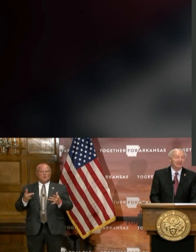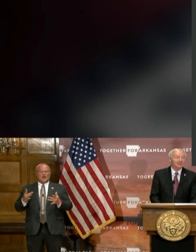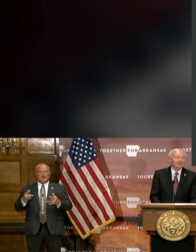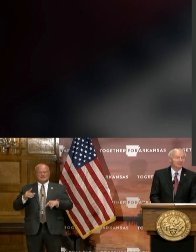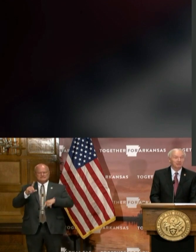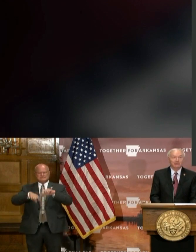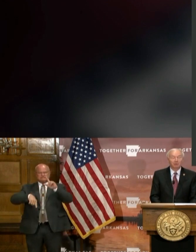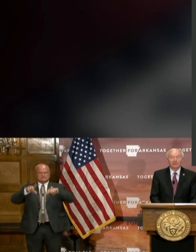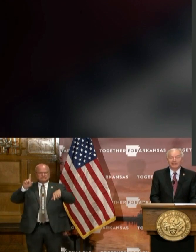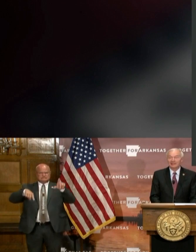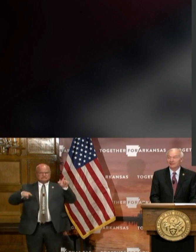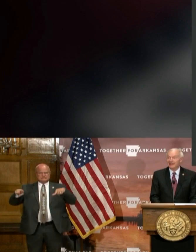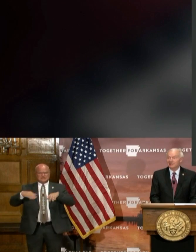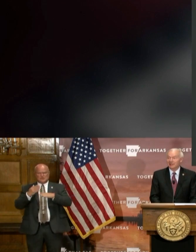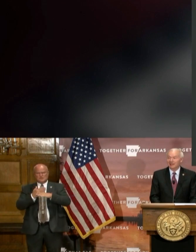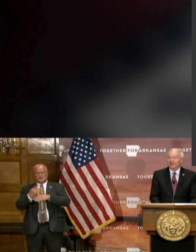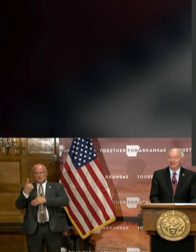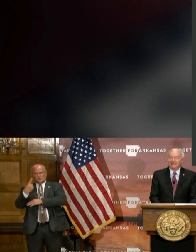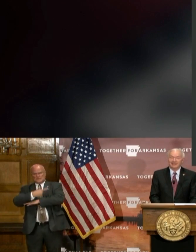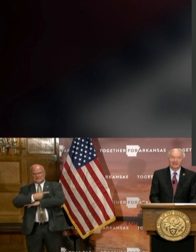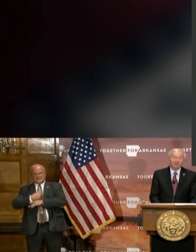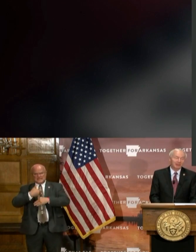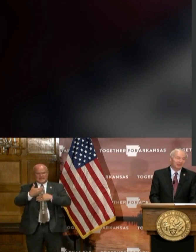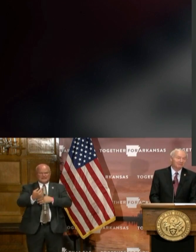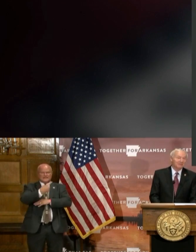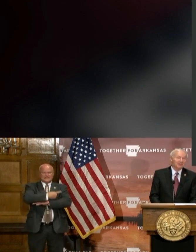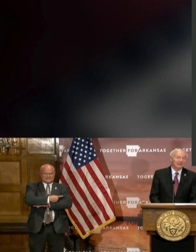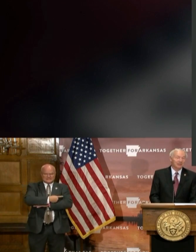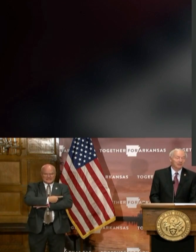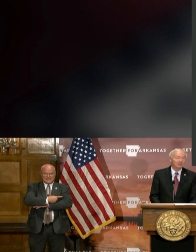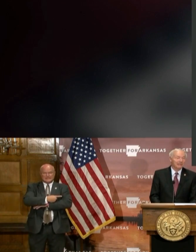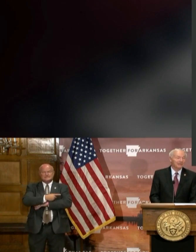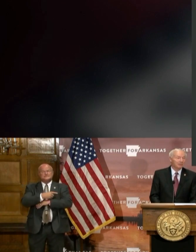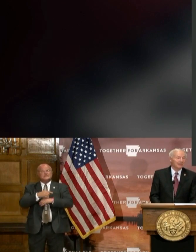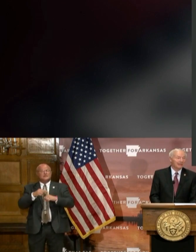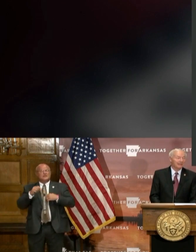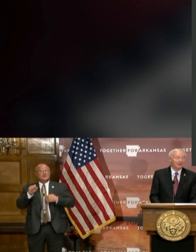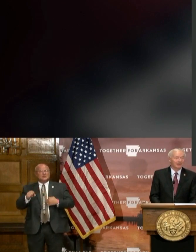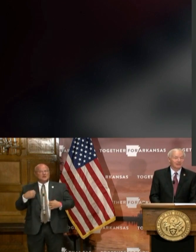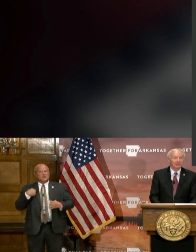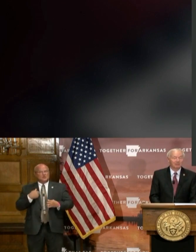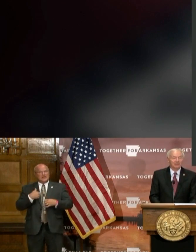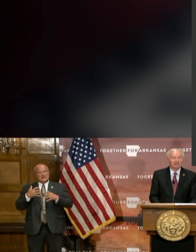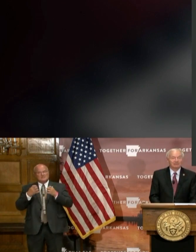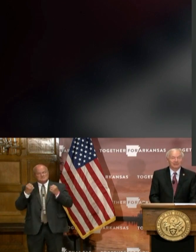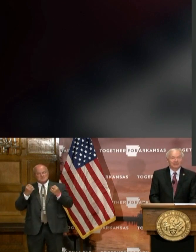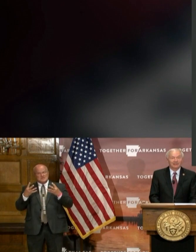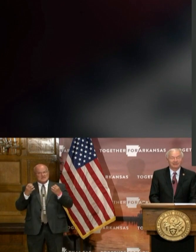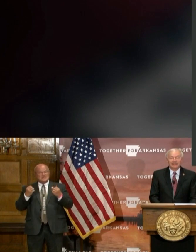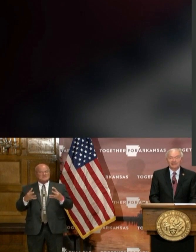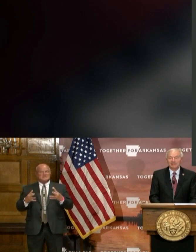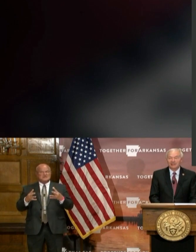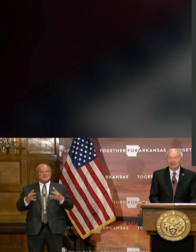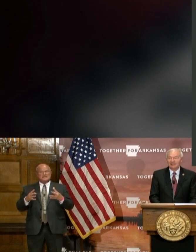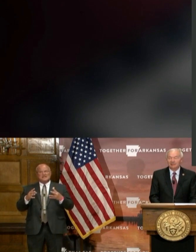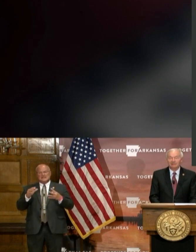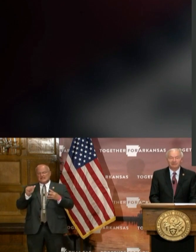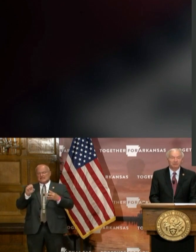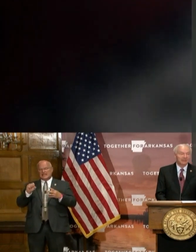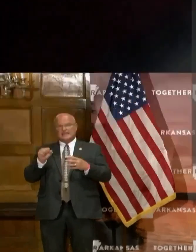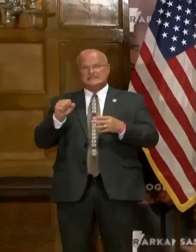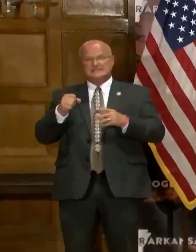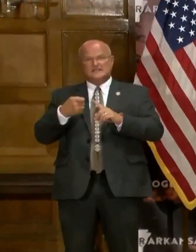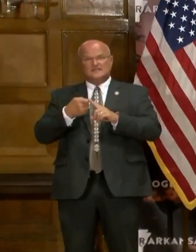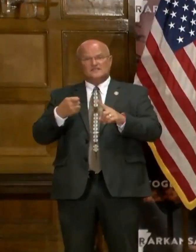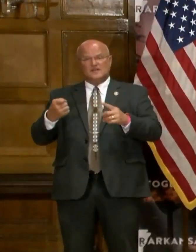a variance between one day and the next day? Well, it could be that we had a large number of cases that came in